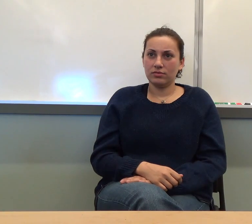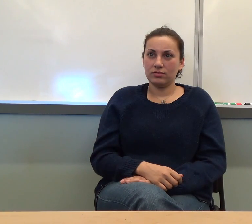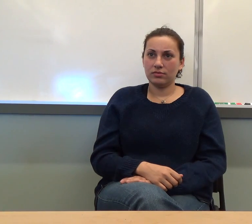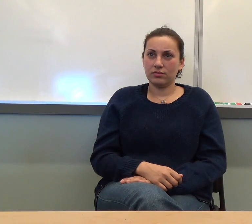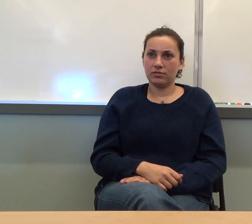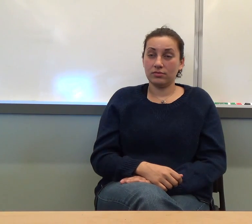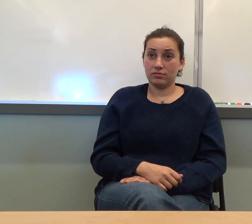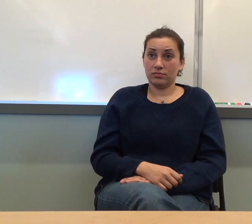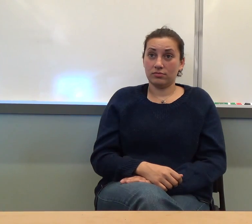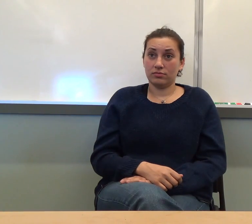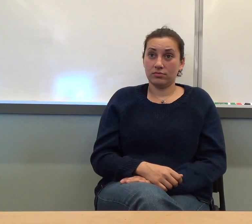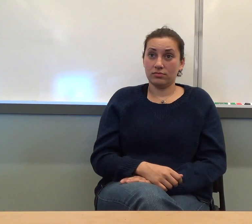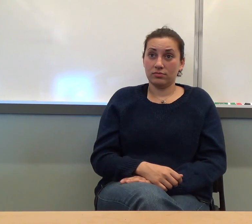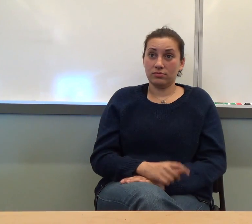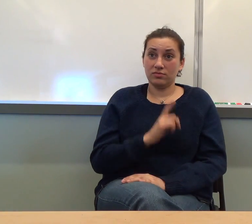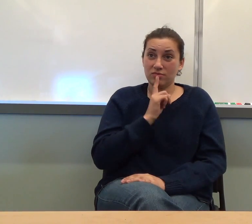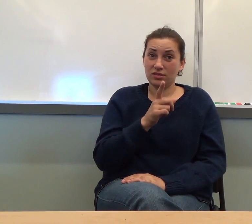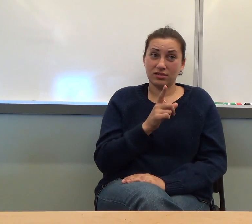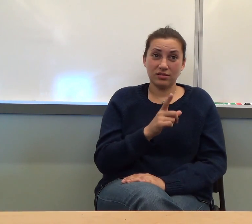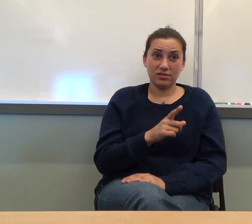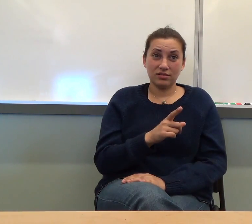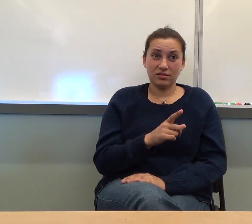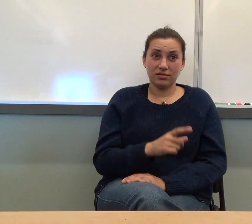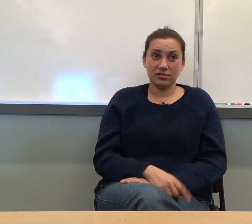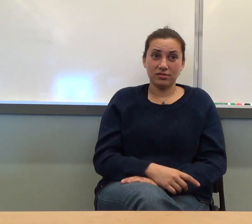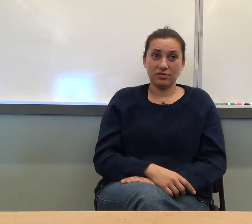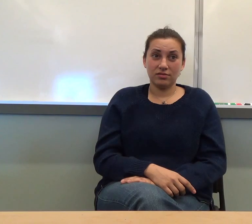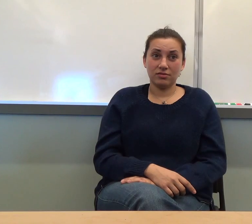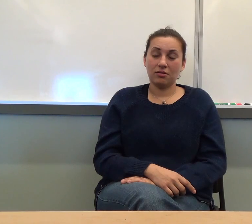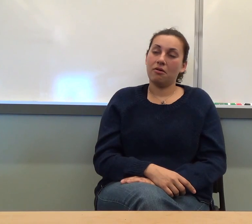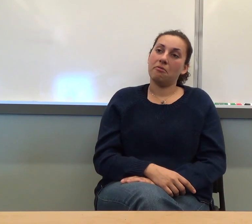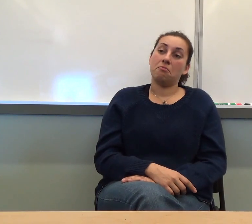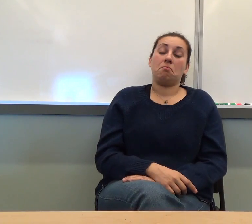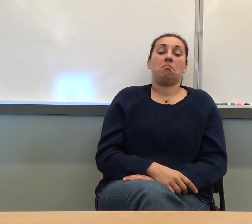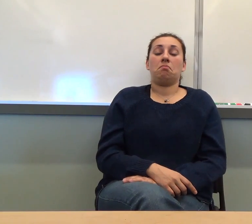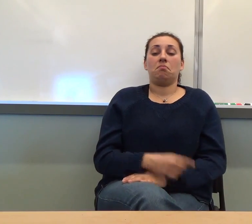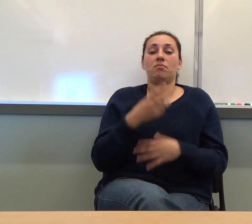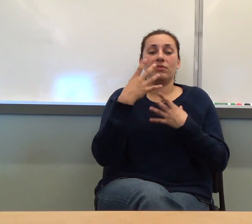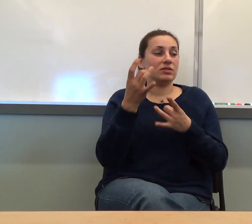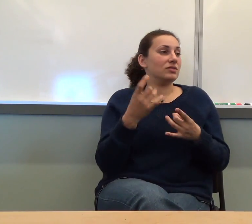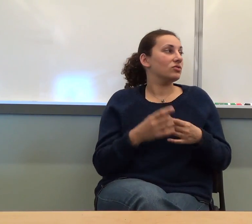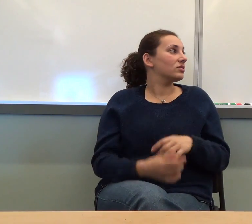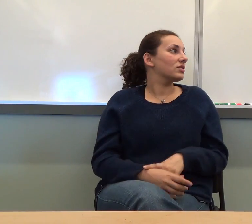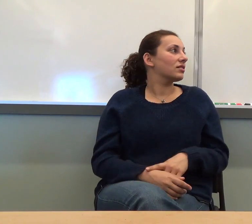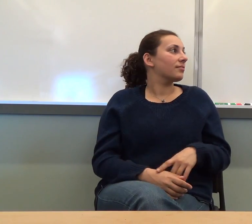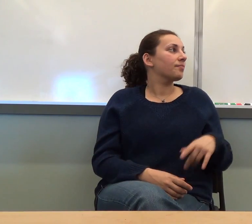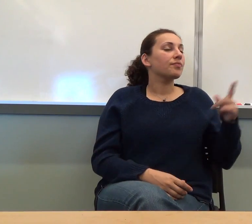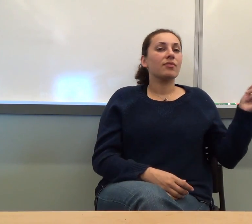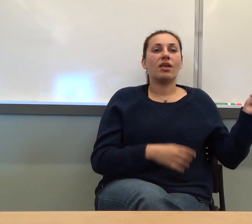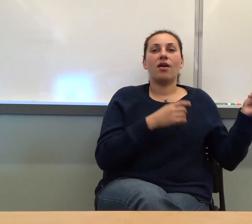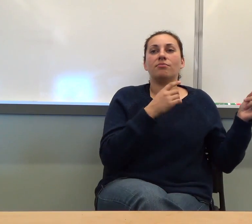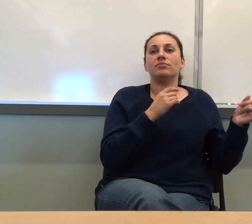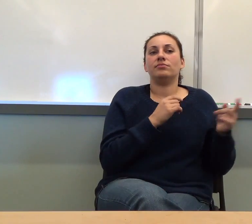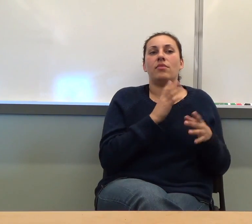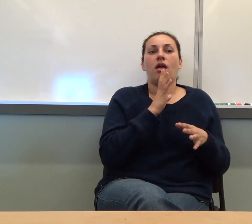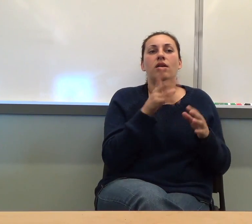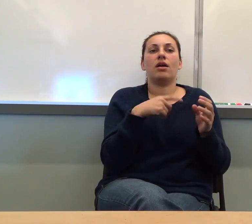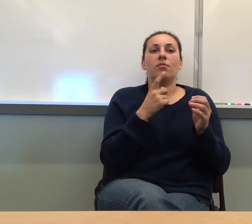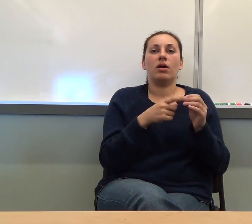to the Monterey one. The tax rate is different in Monterey and in Pacific Grove, right? It's another percent in Pacific Grove. Pacific